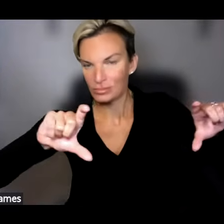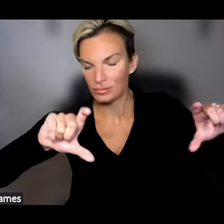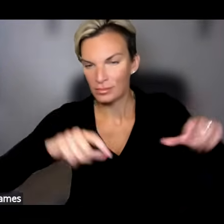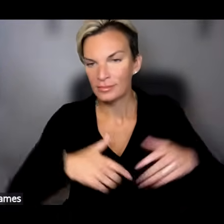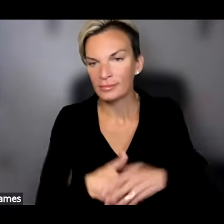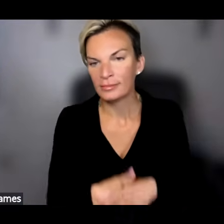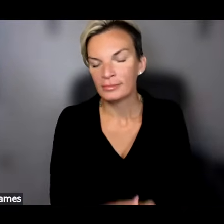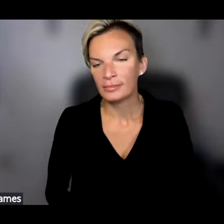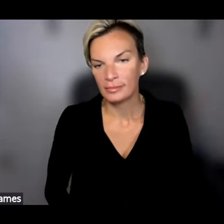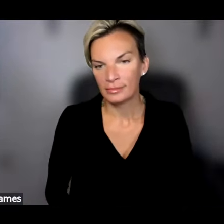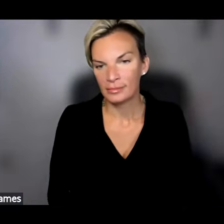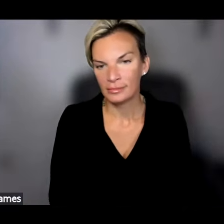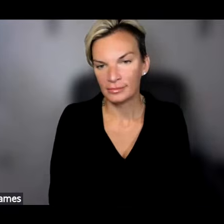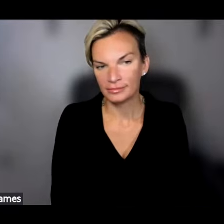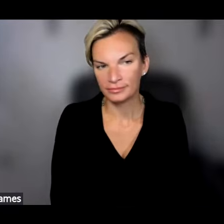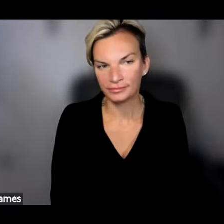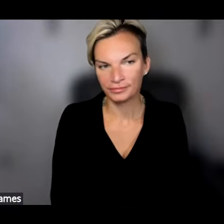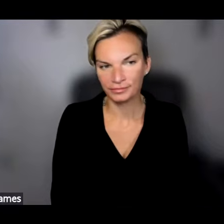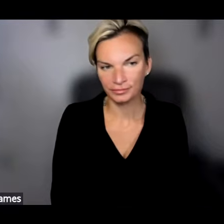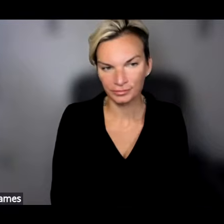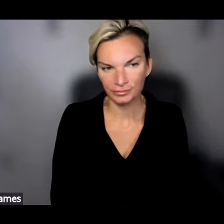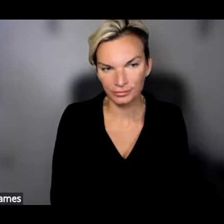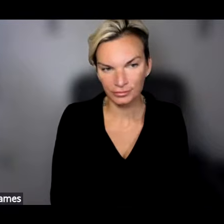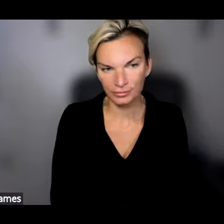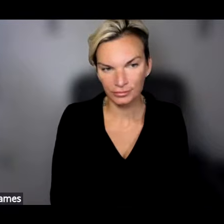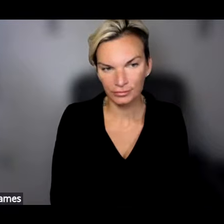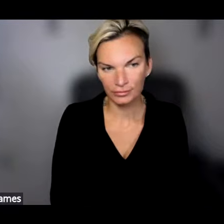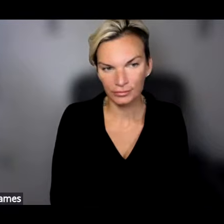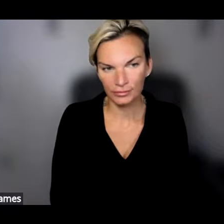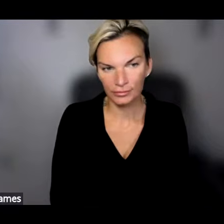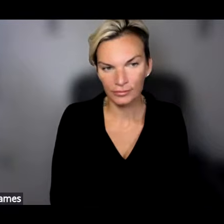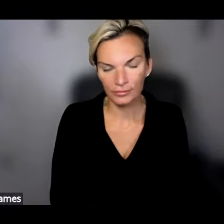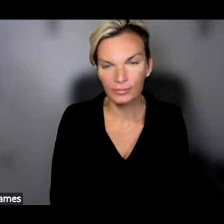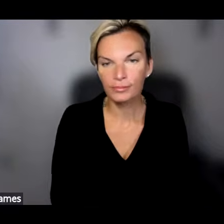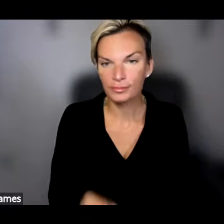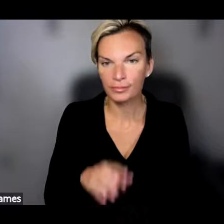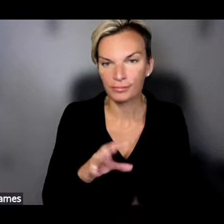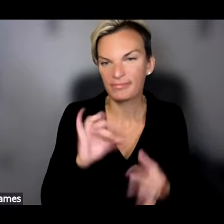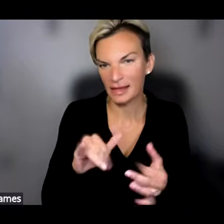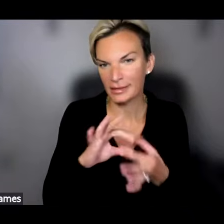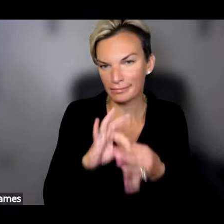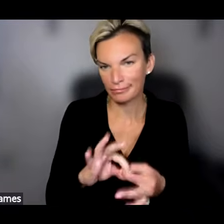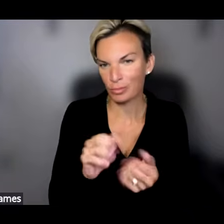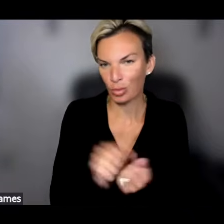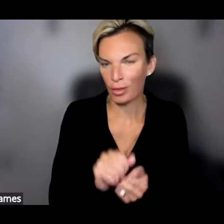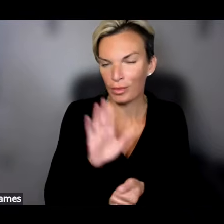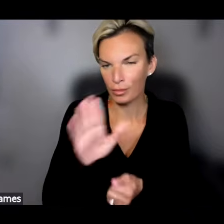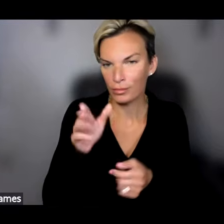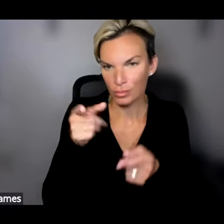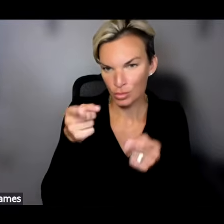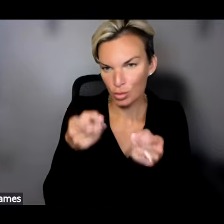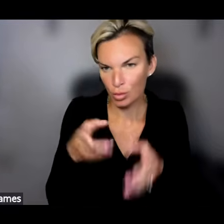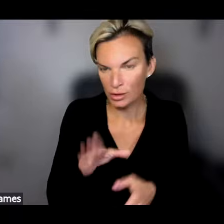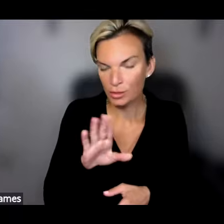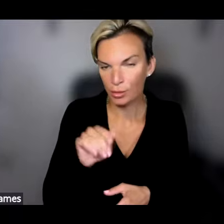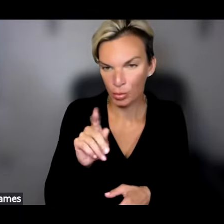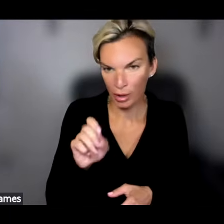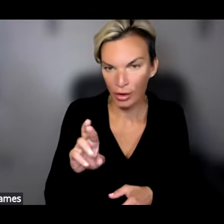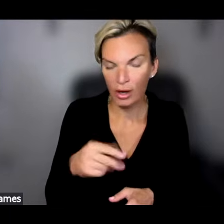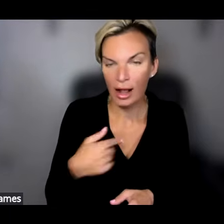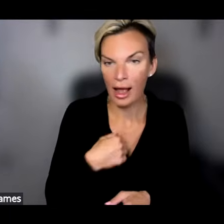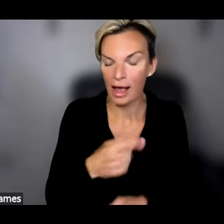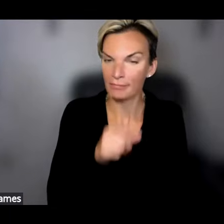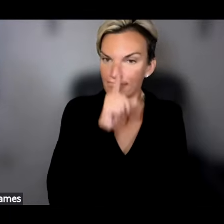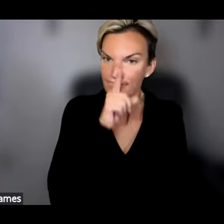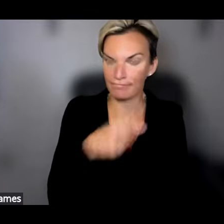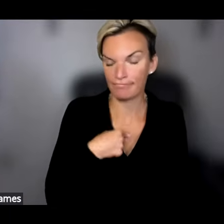for Director Brader's starting point language as well as ours. I'm not necessarily opposed to that. I hear you on